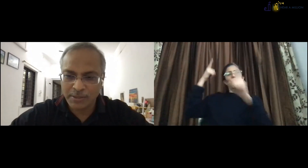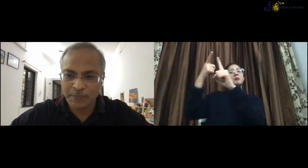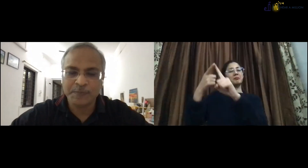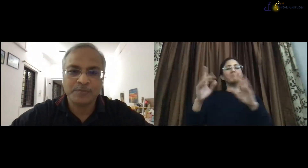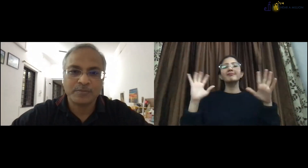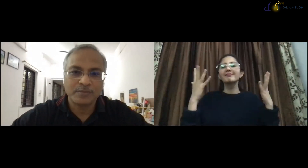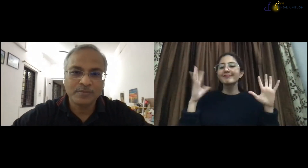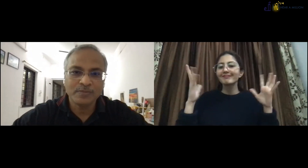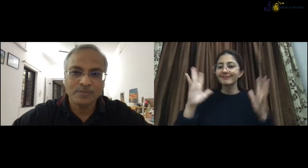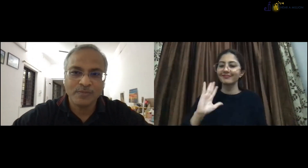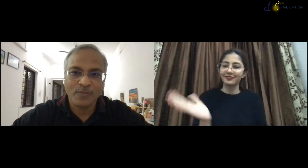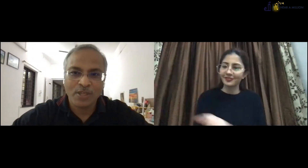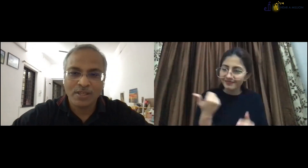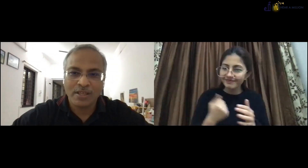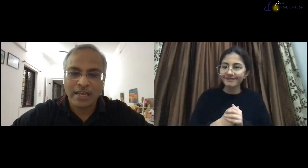so that is, and